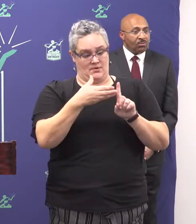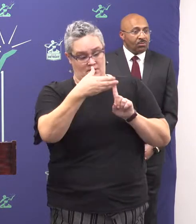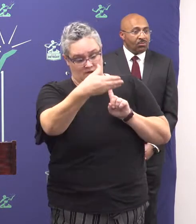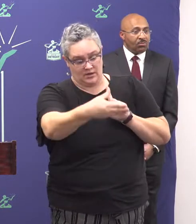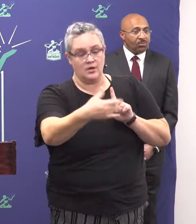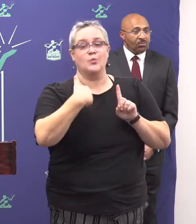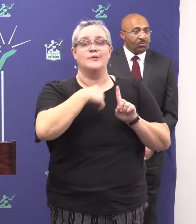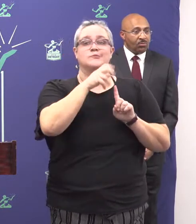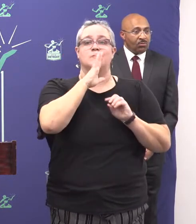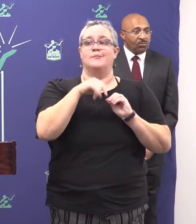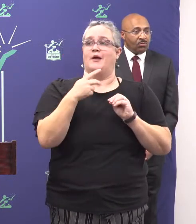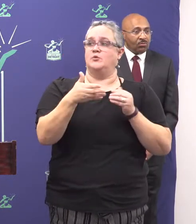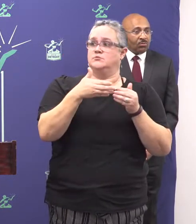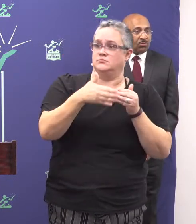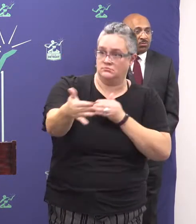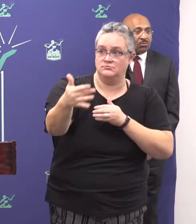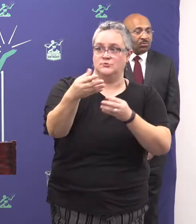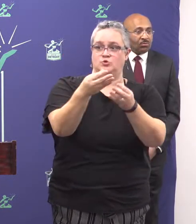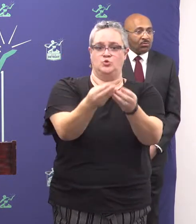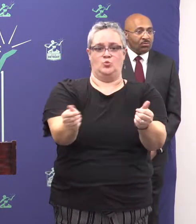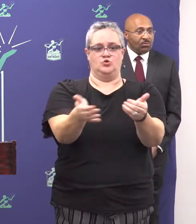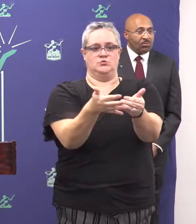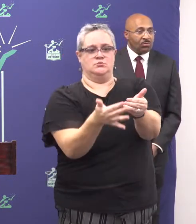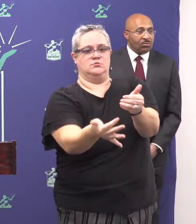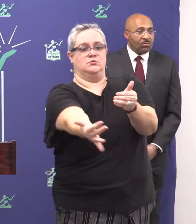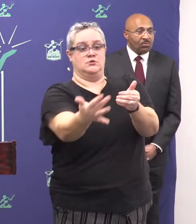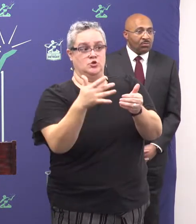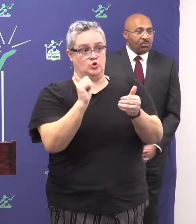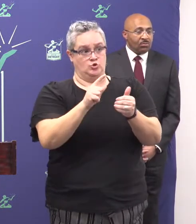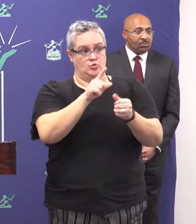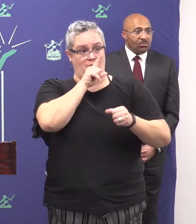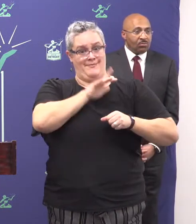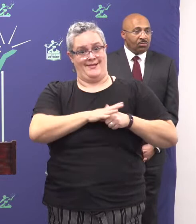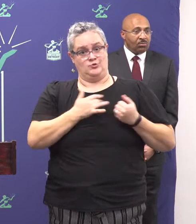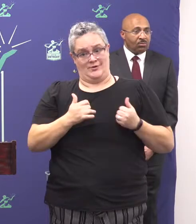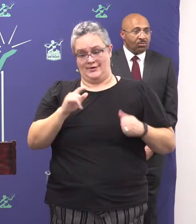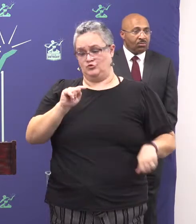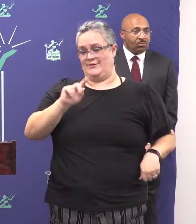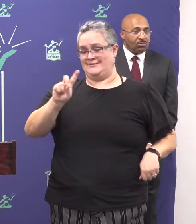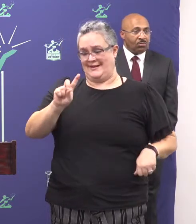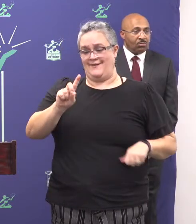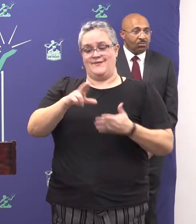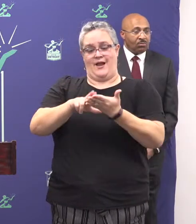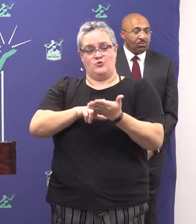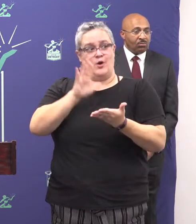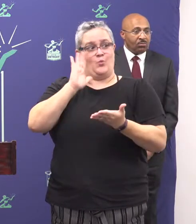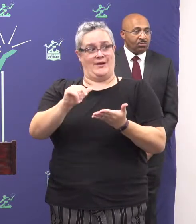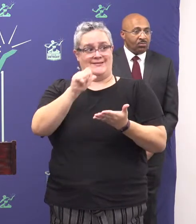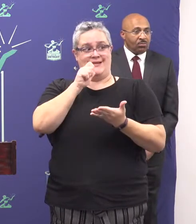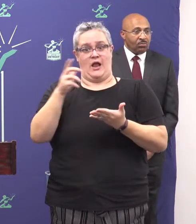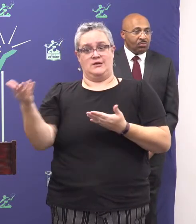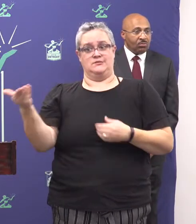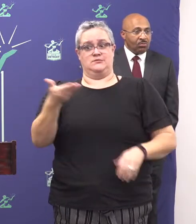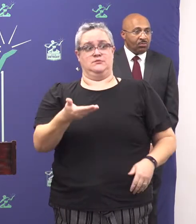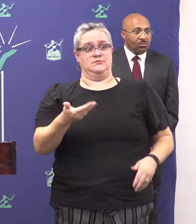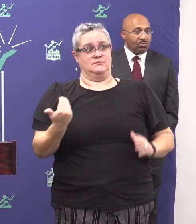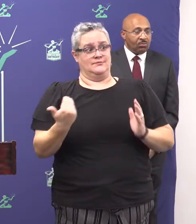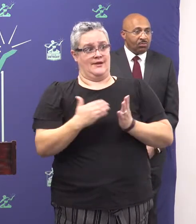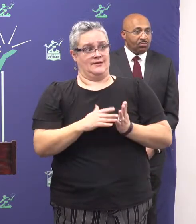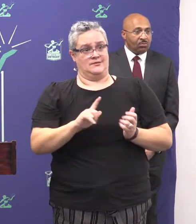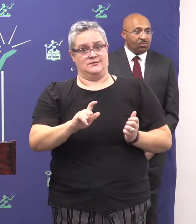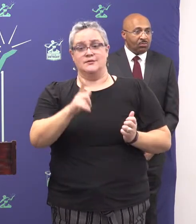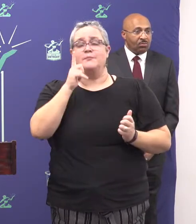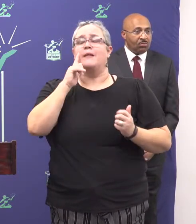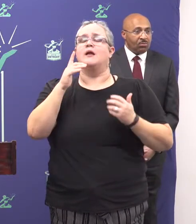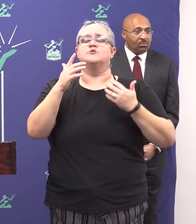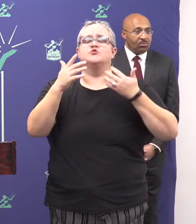talking about a permanent solution. Do you feel... today that a TransDev contract won't come across the table? Because I think